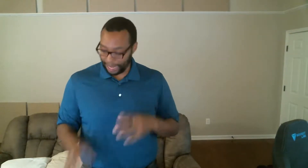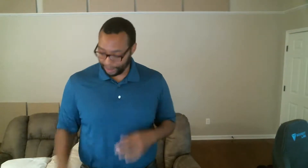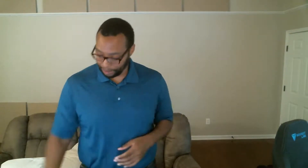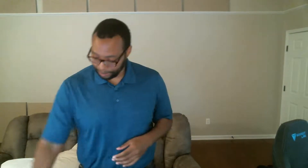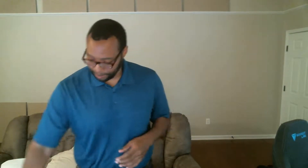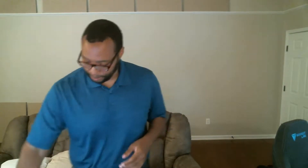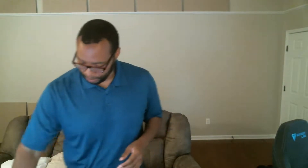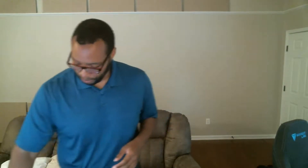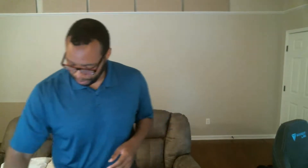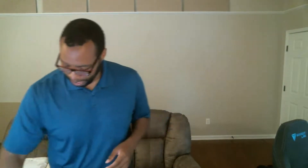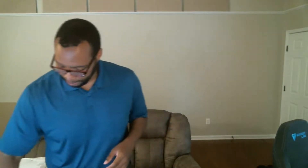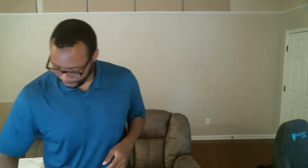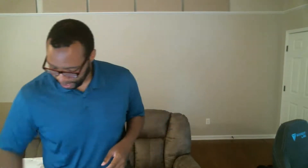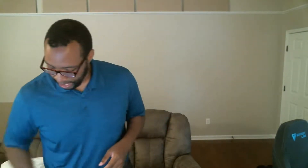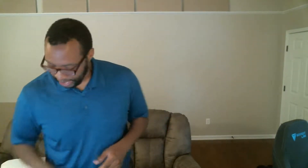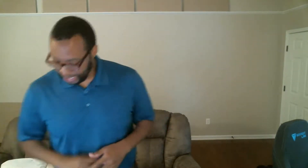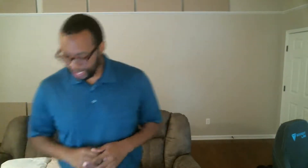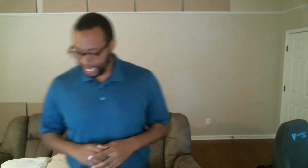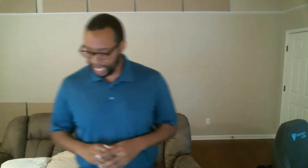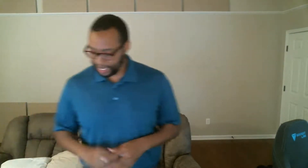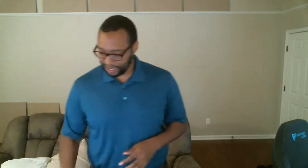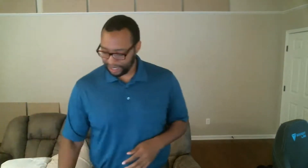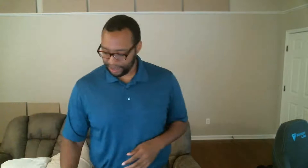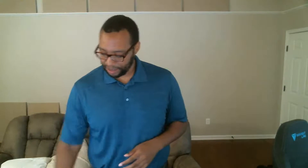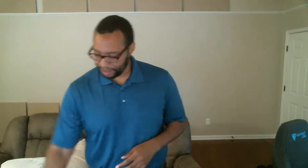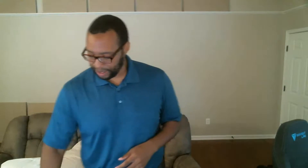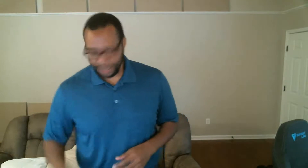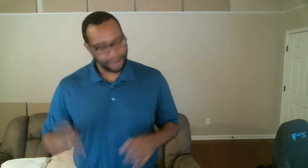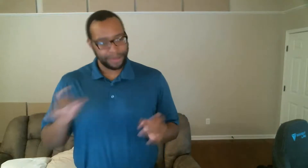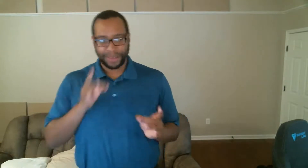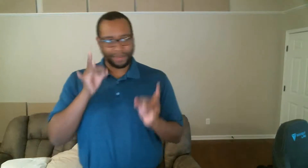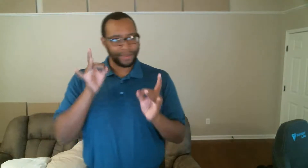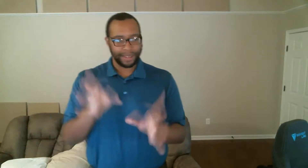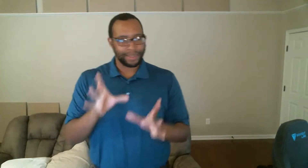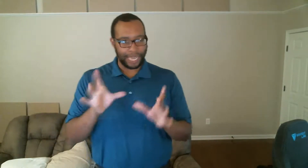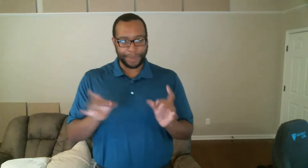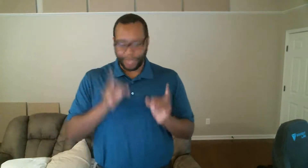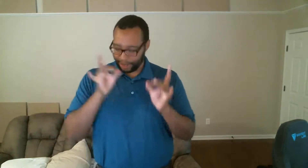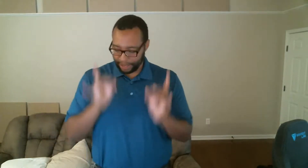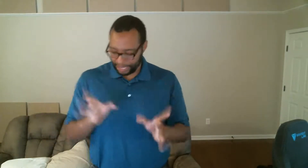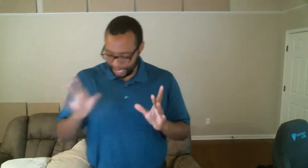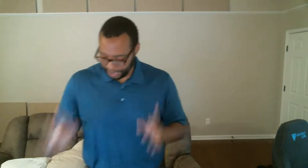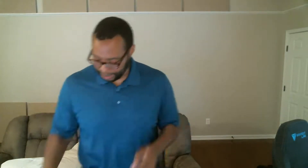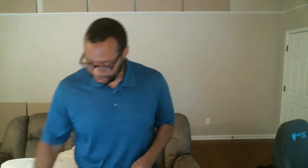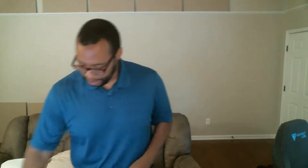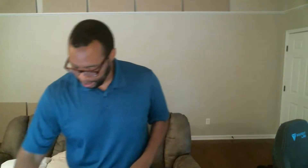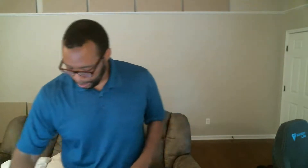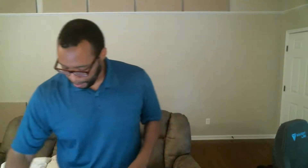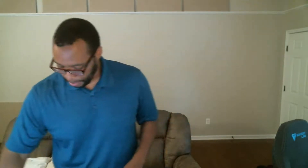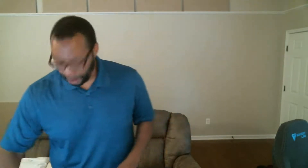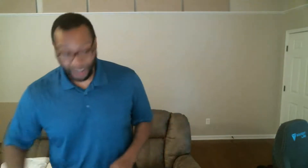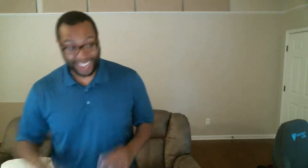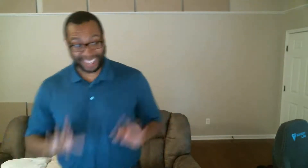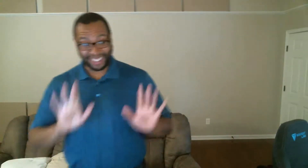them. Hopefully not. Detest, same thing, detest. All right,